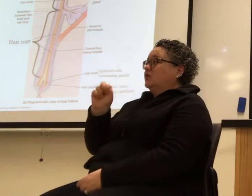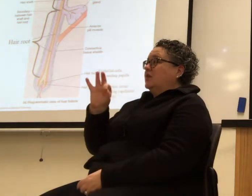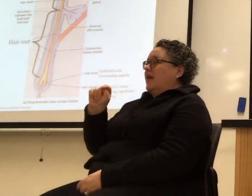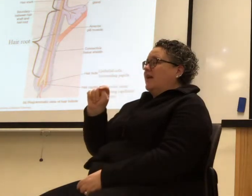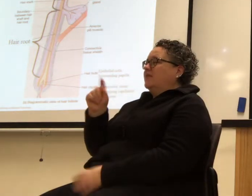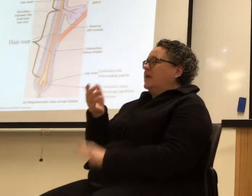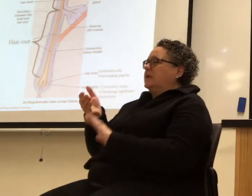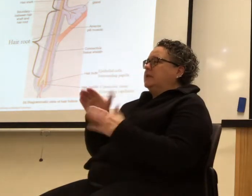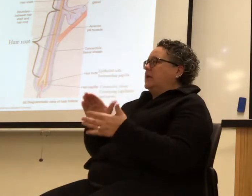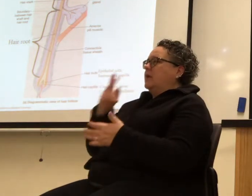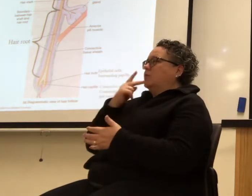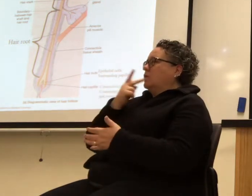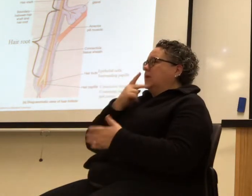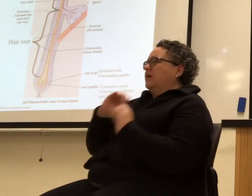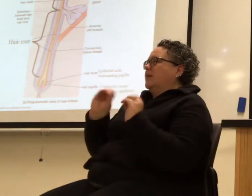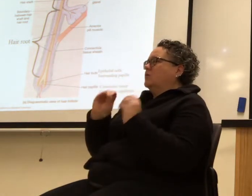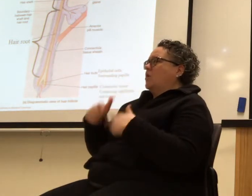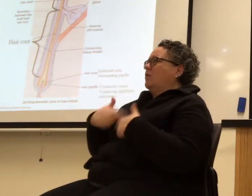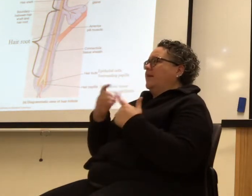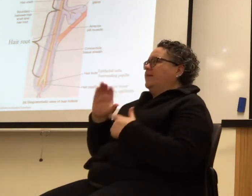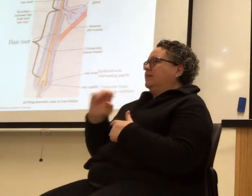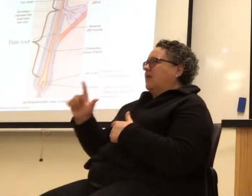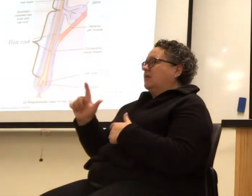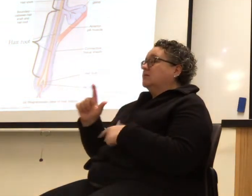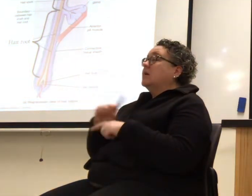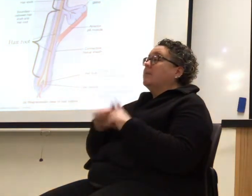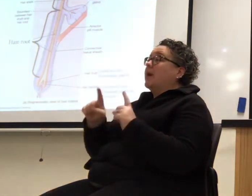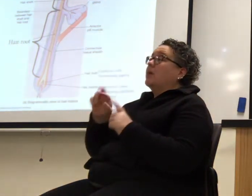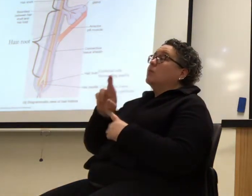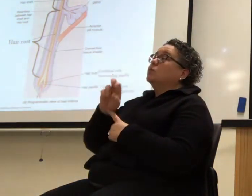no living cells. The hair root has living cells.